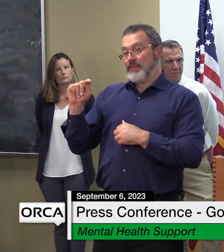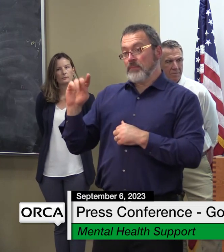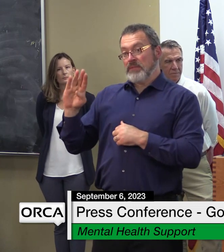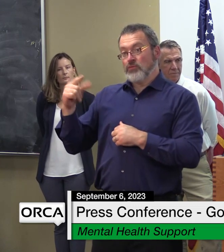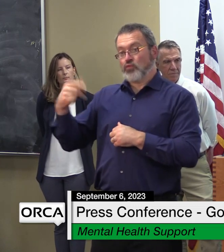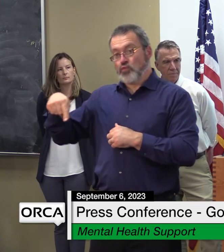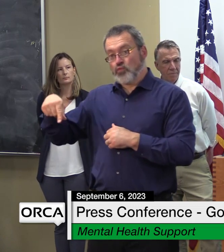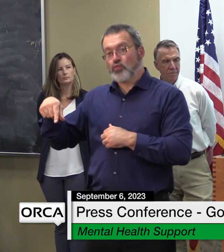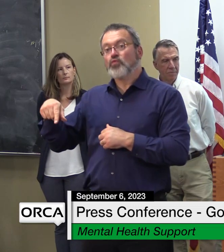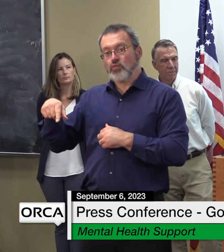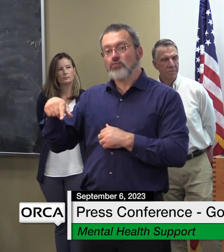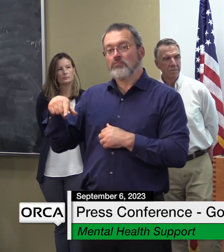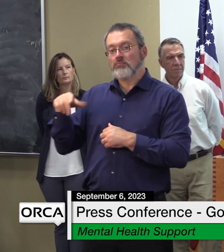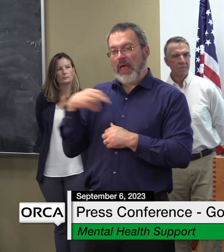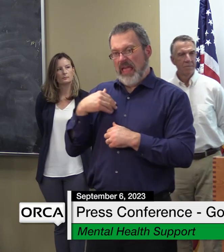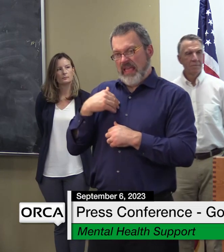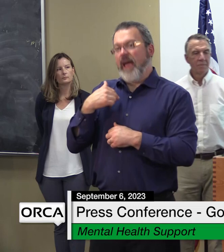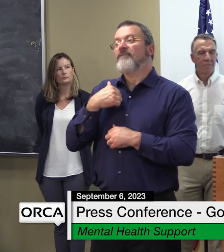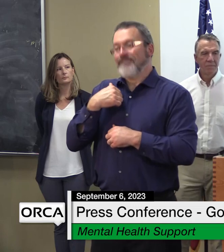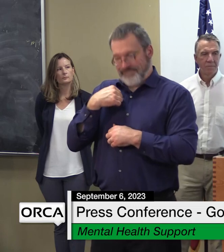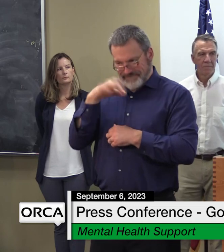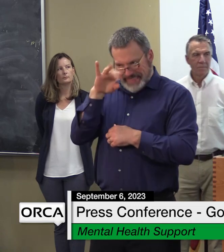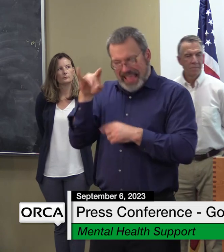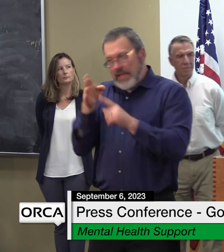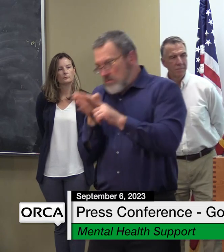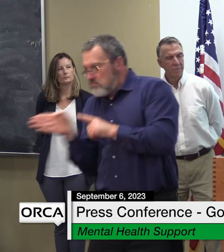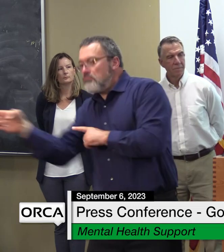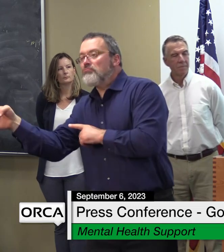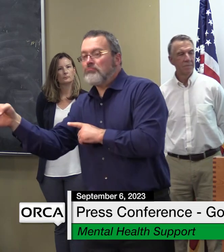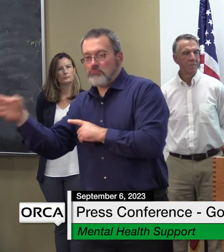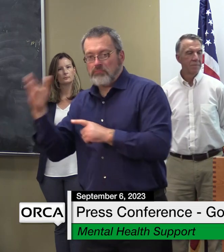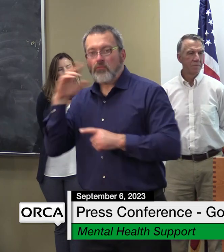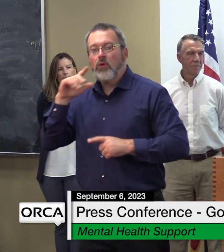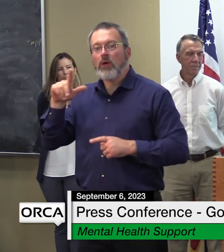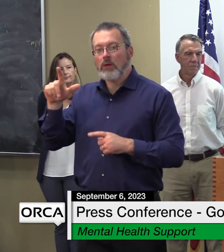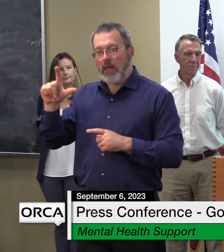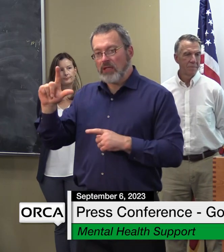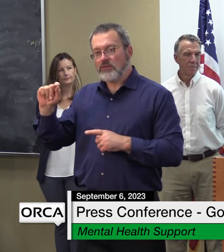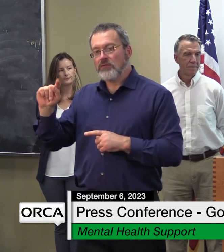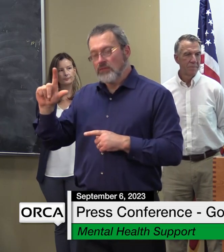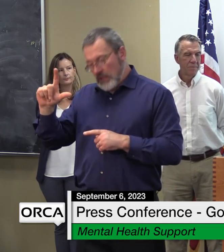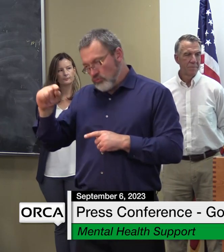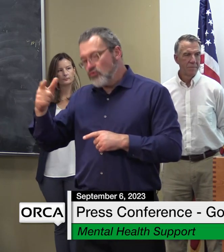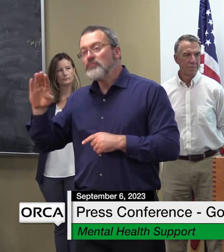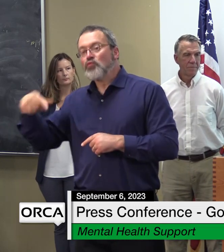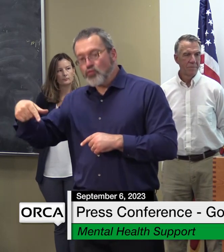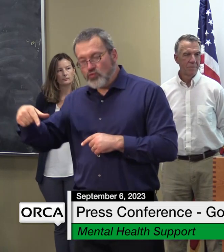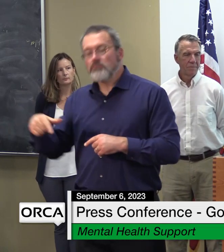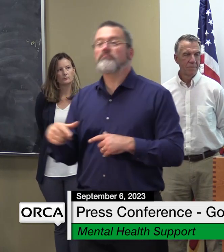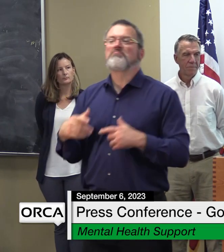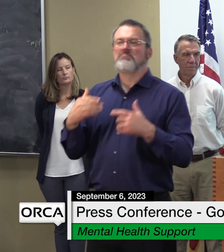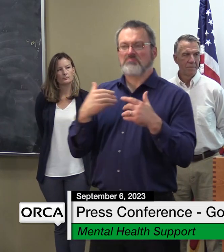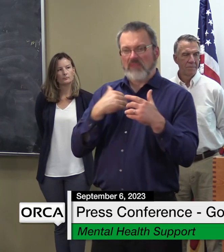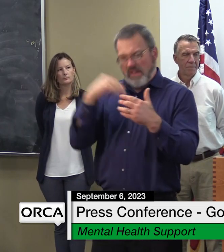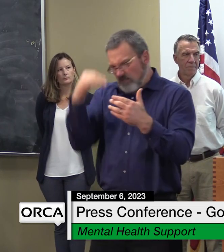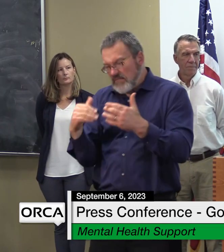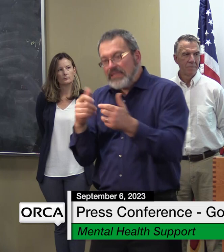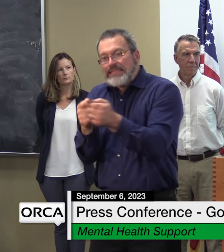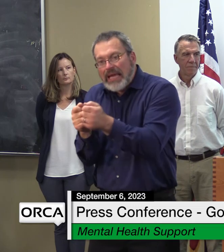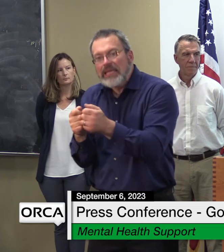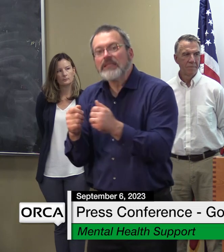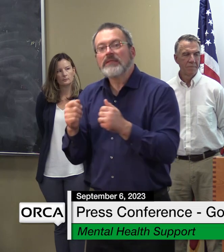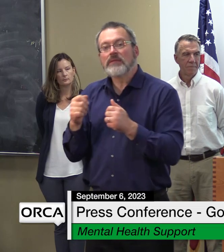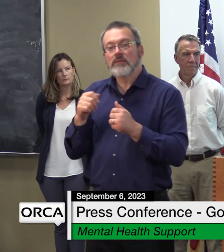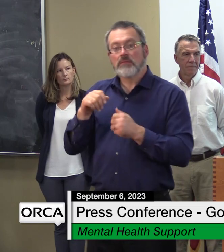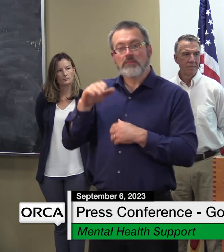that hotline during your phone call or follow the text line prompt to initiate the switch. When you dial 988, your area code